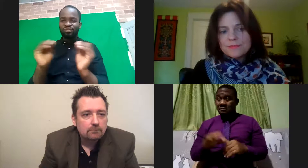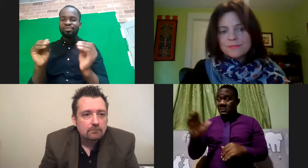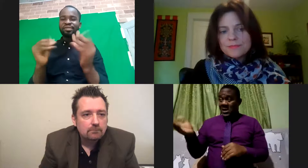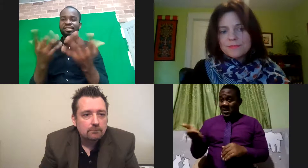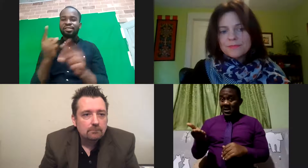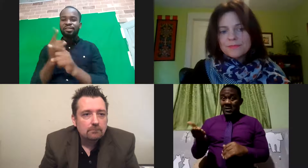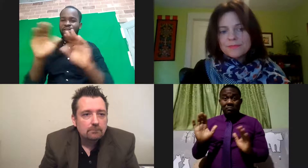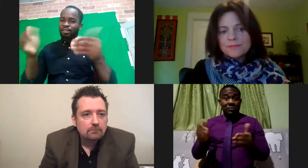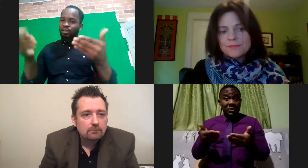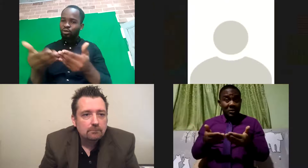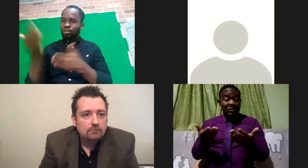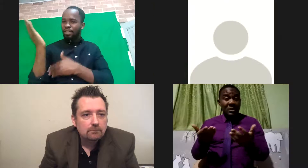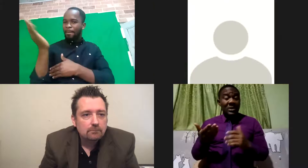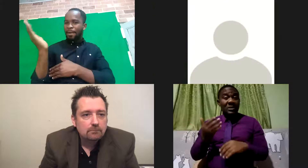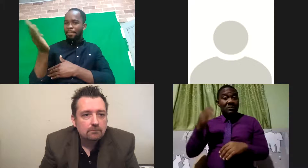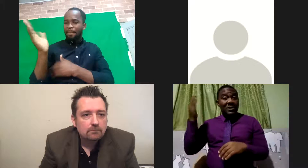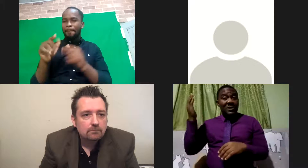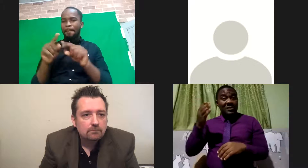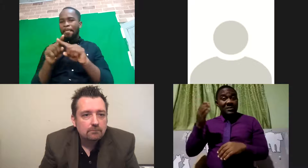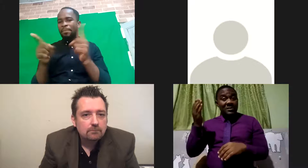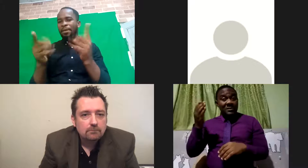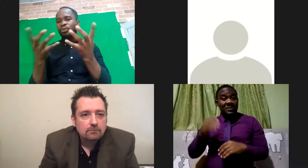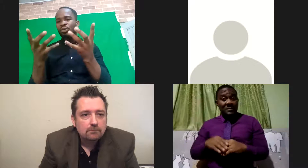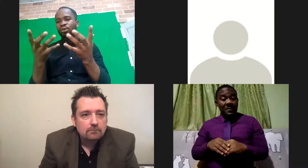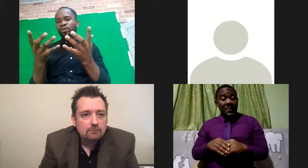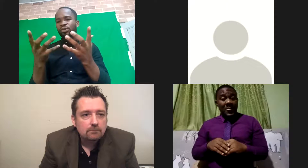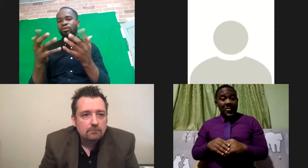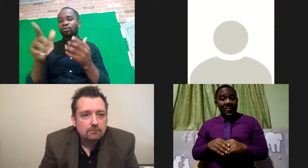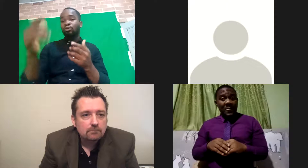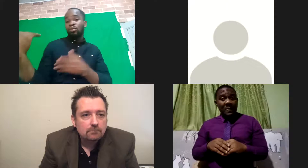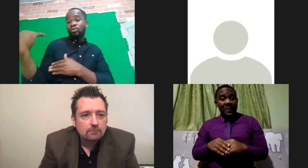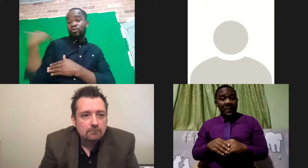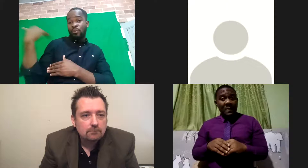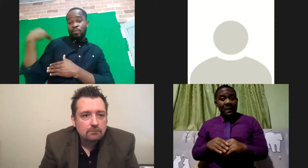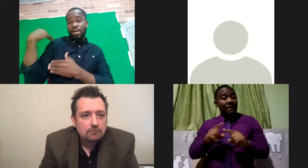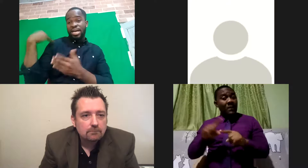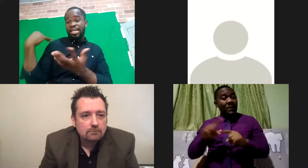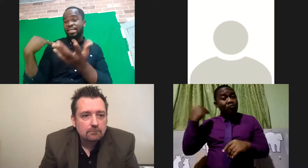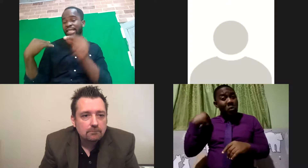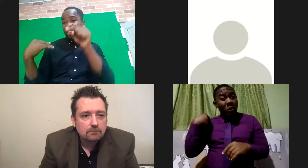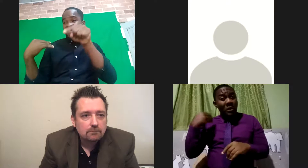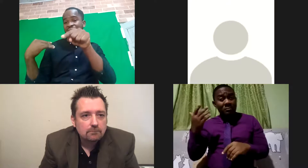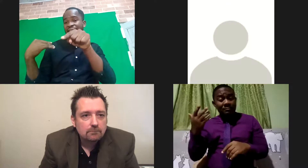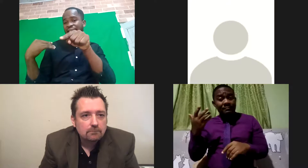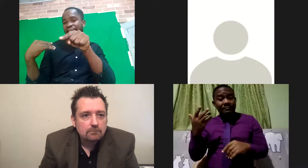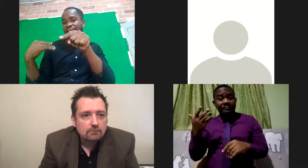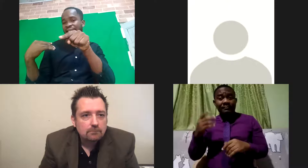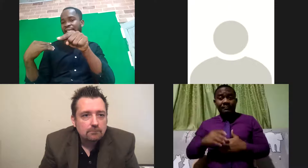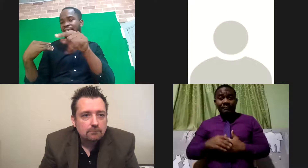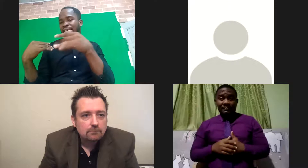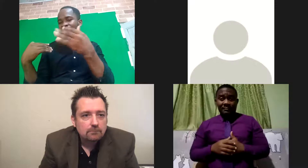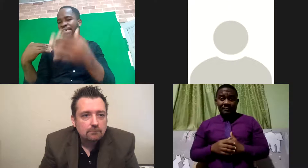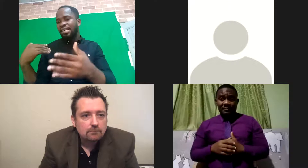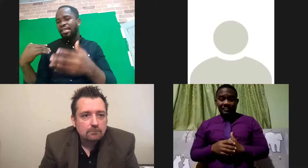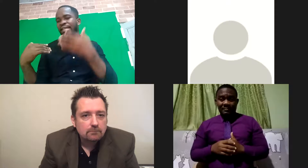the second speaker, but I want to remind us all that this has and is